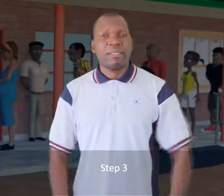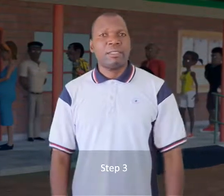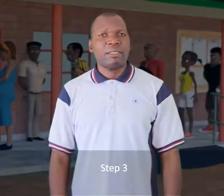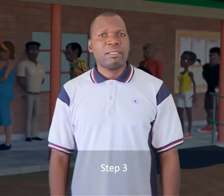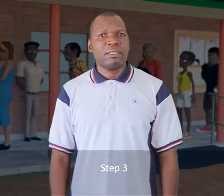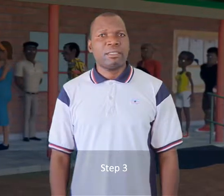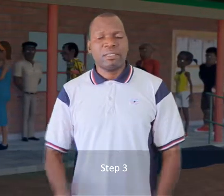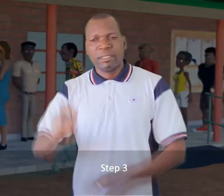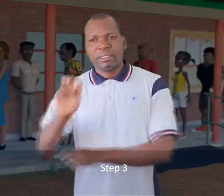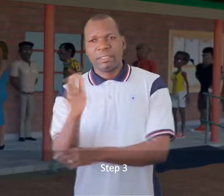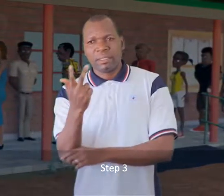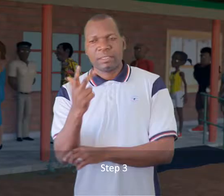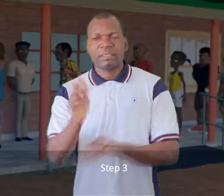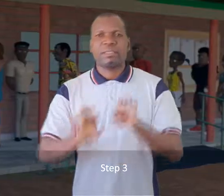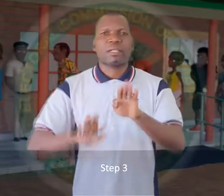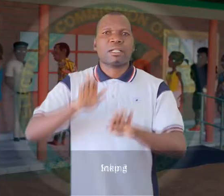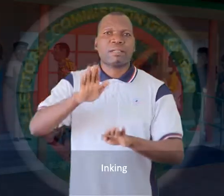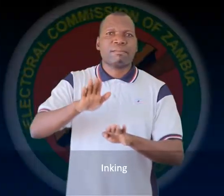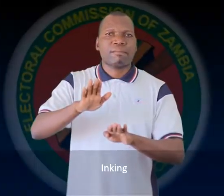Step 3. Inking.